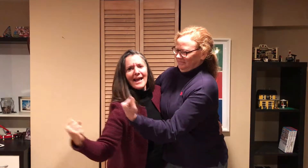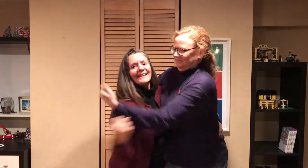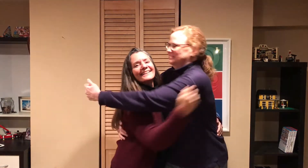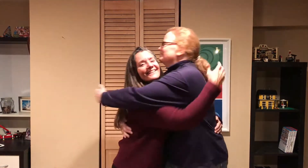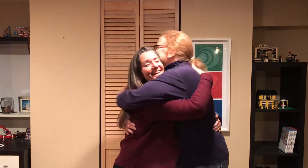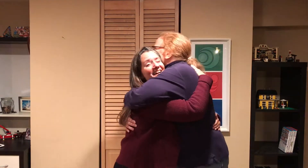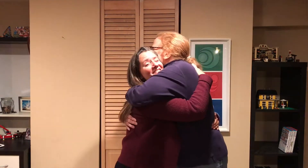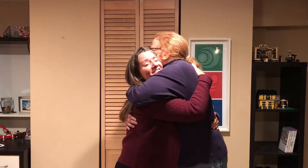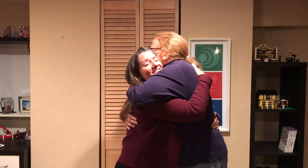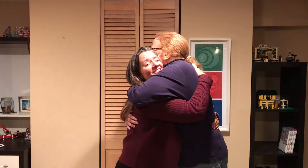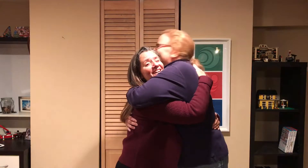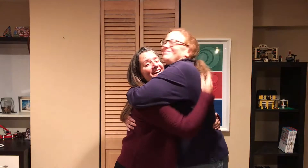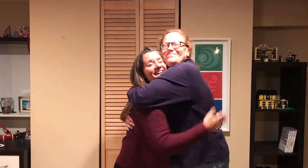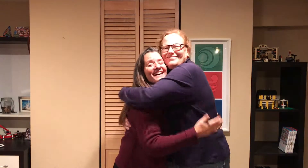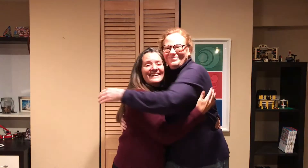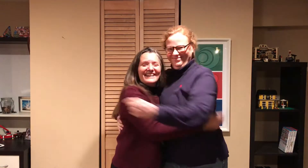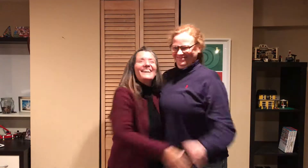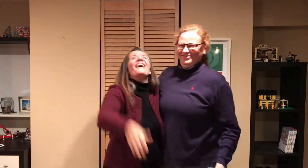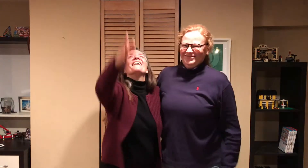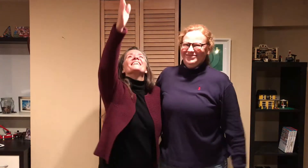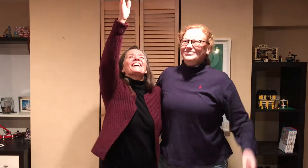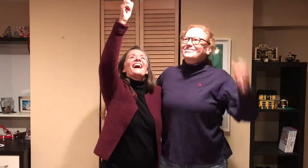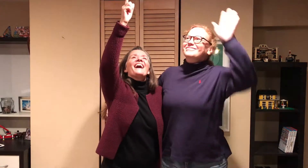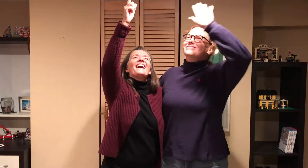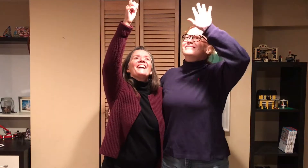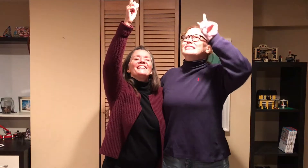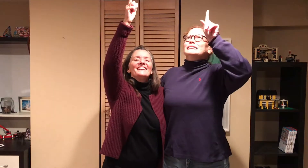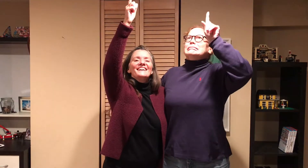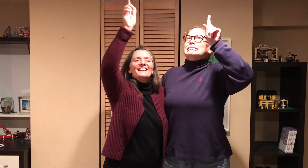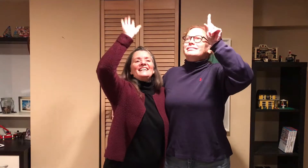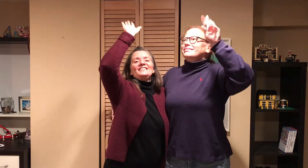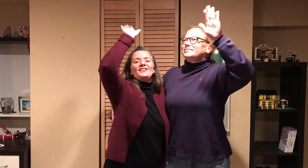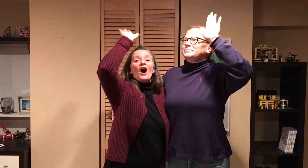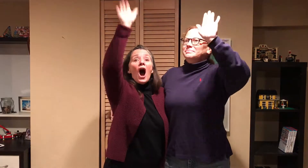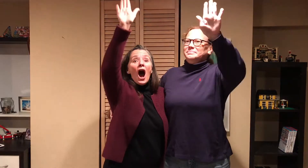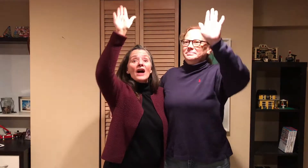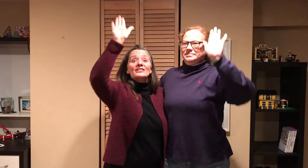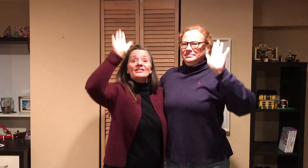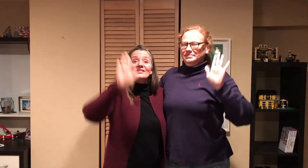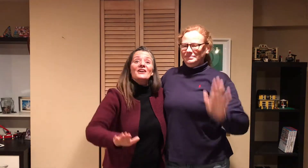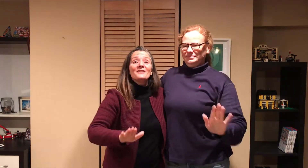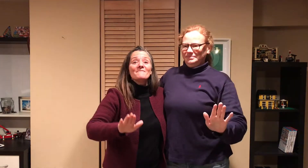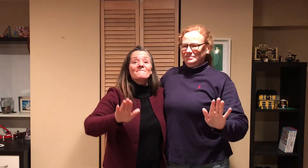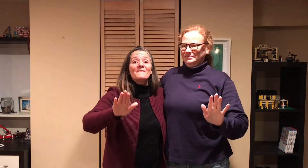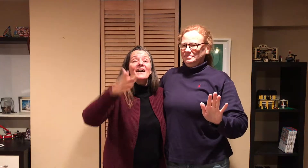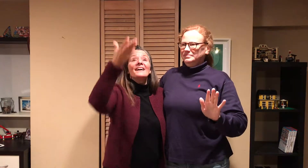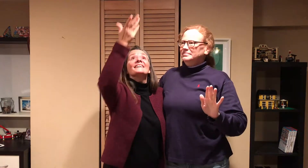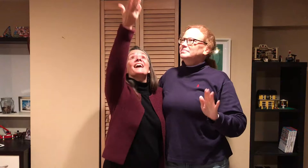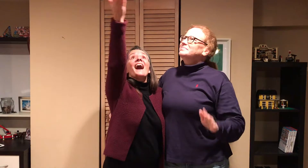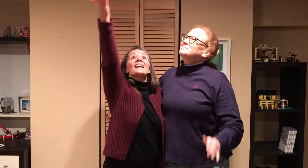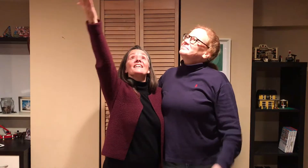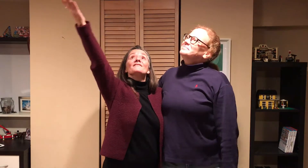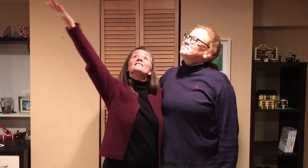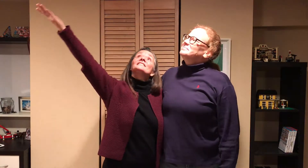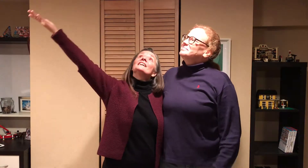and love. Our God is an awesome God. And then we're just going to